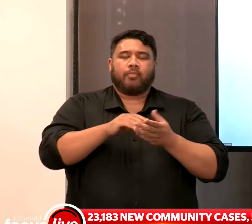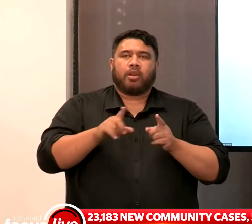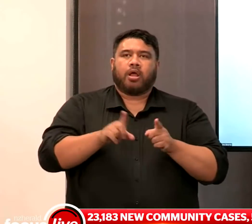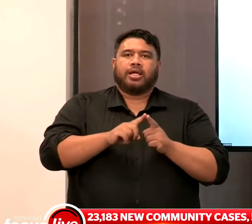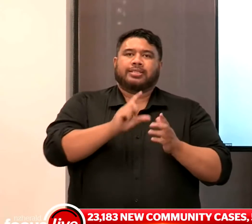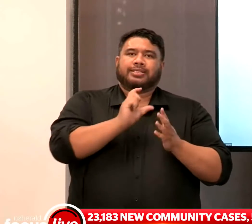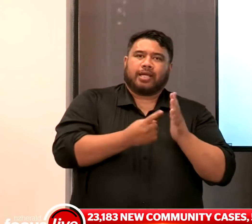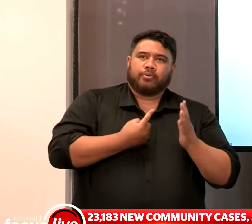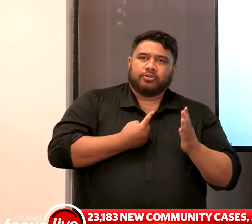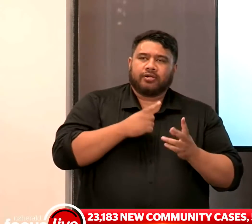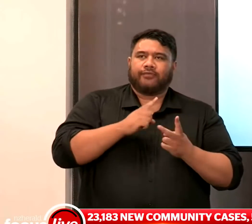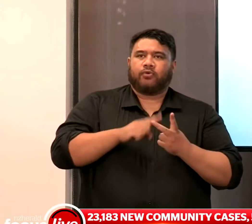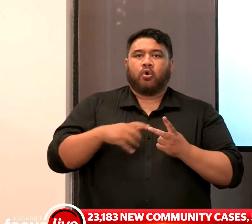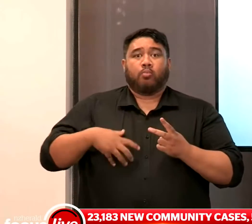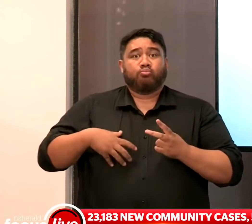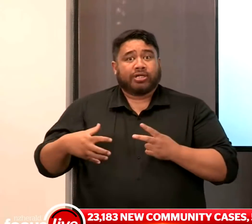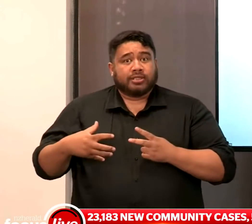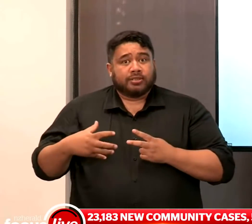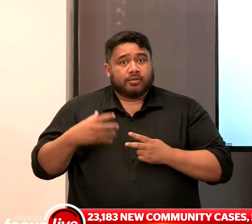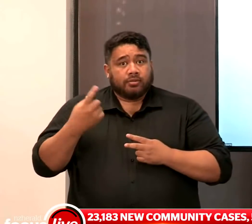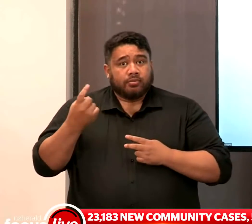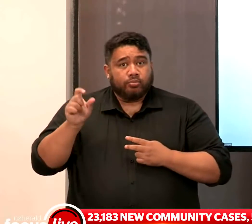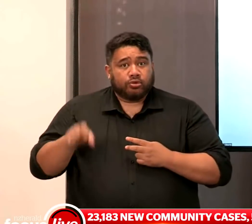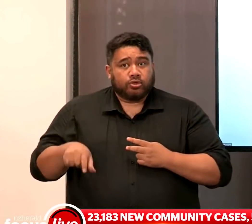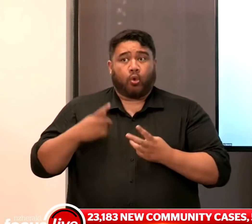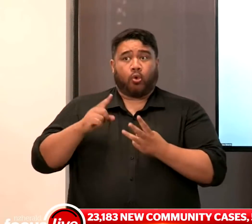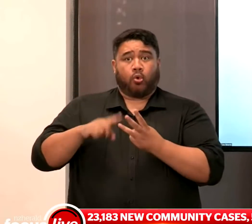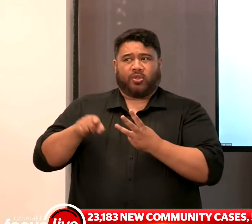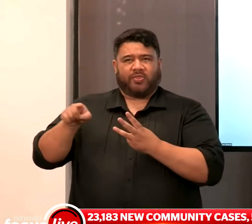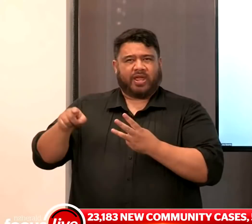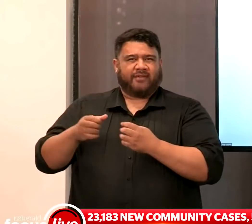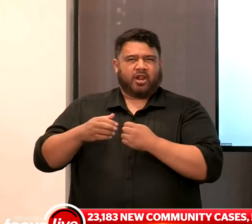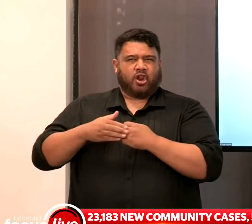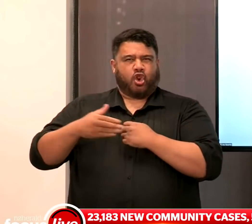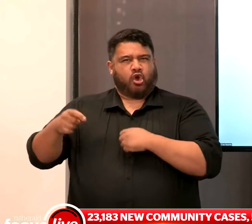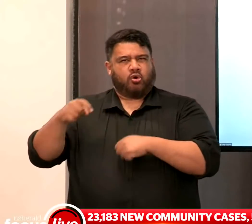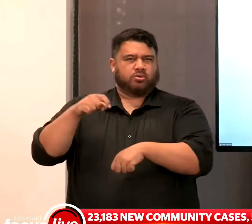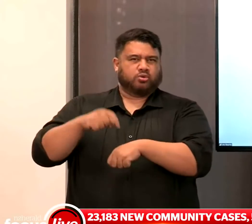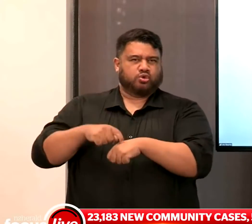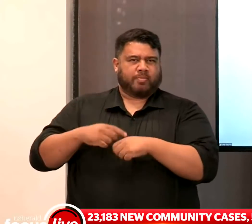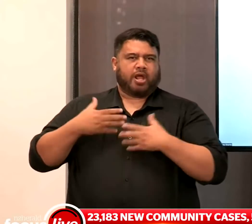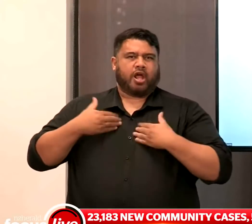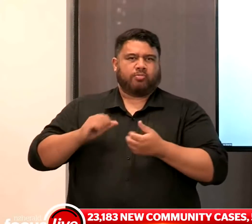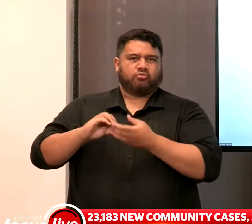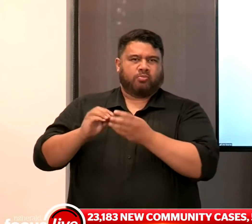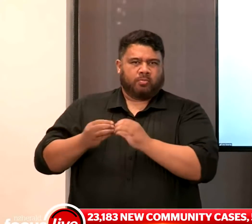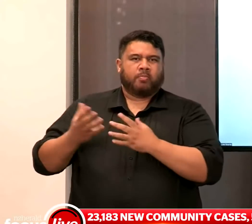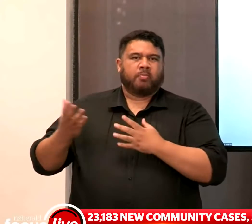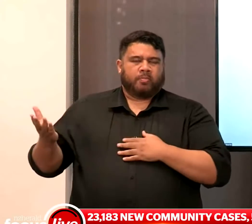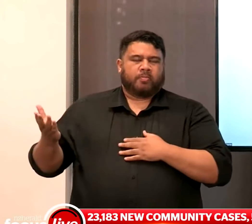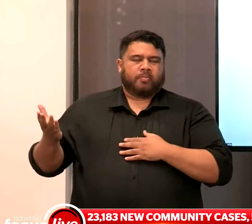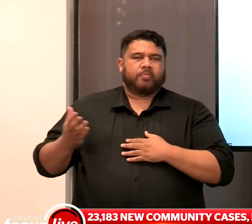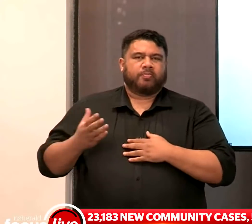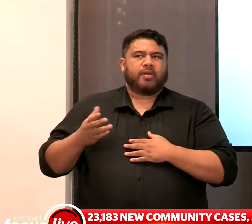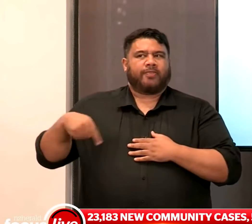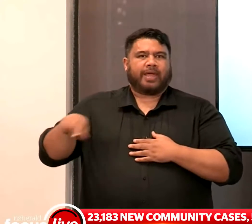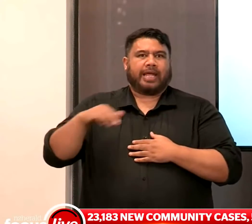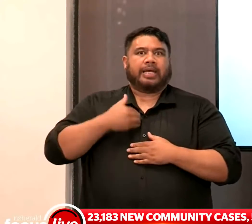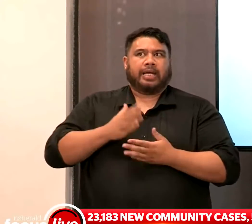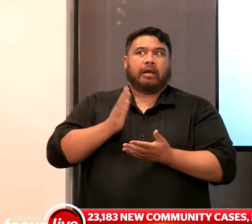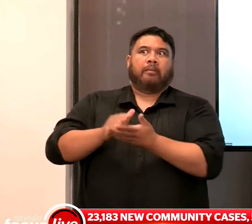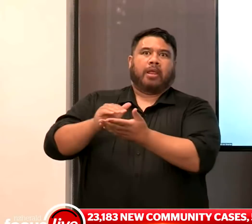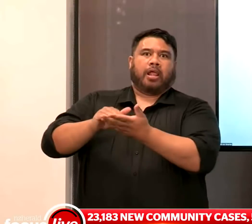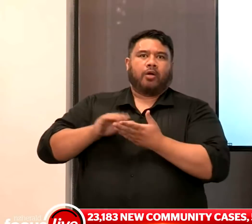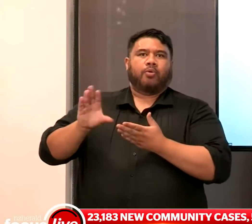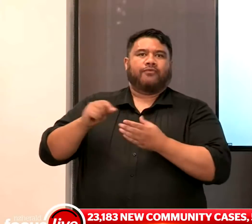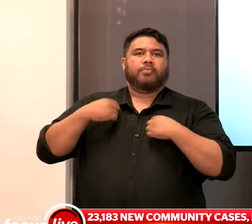disabilities, or people with long-term conditions, and also acknowledging that the importance that